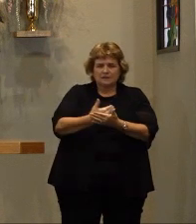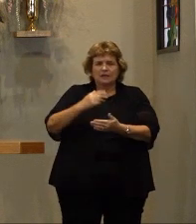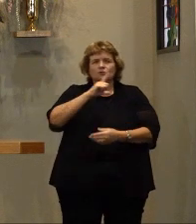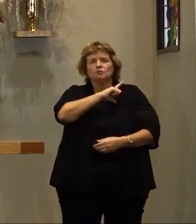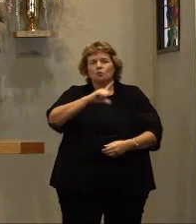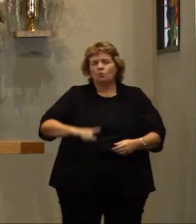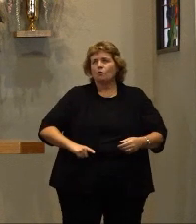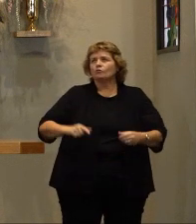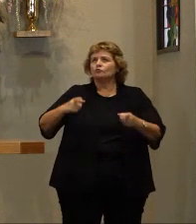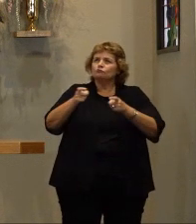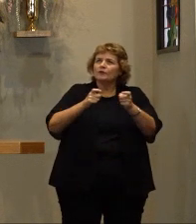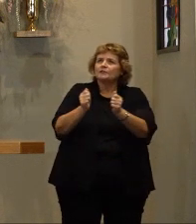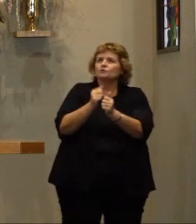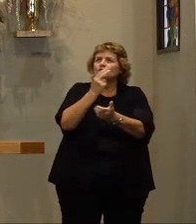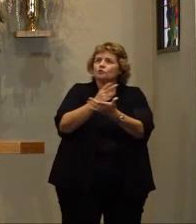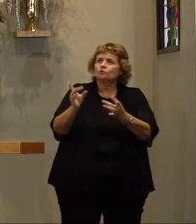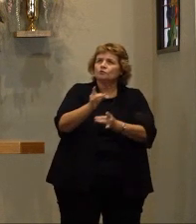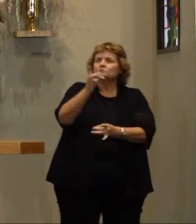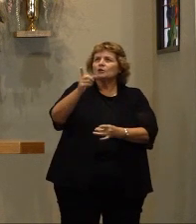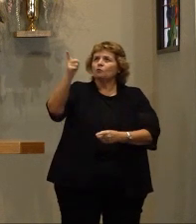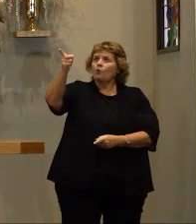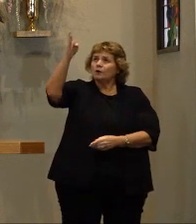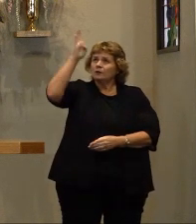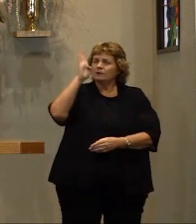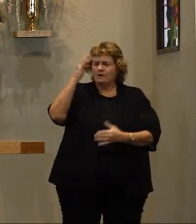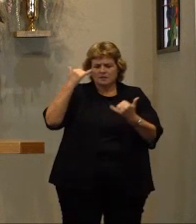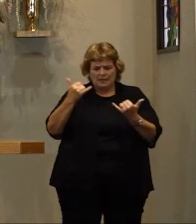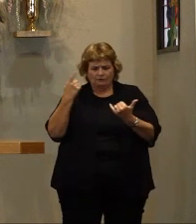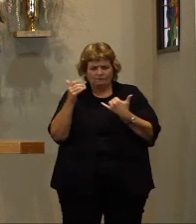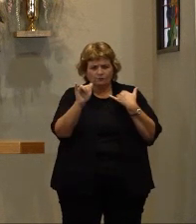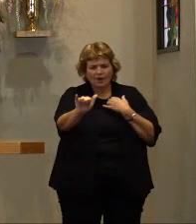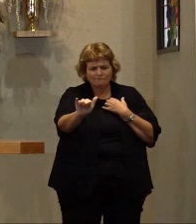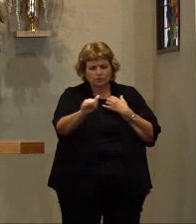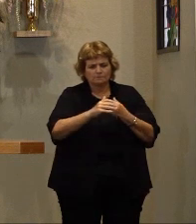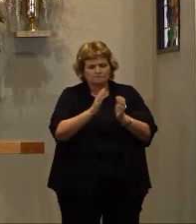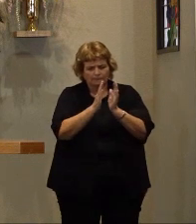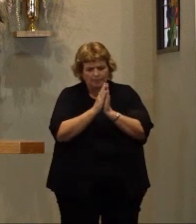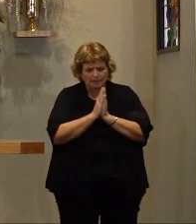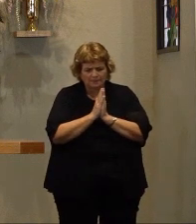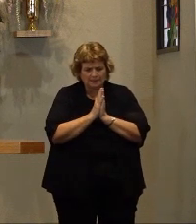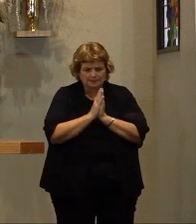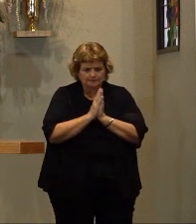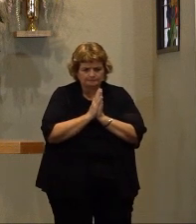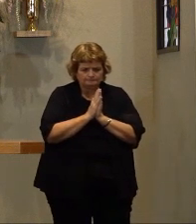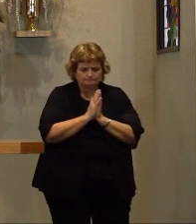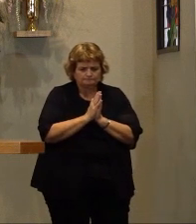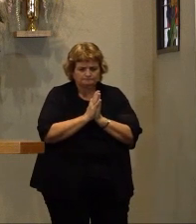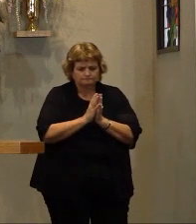you in the Holy Spirit, one God, now and forever. Amen.